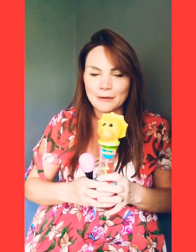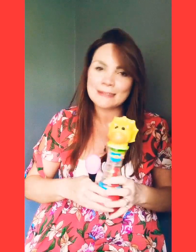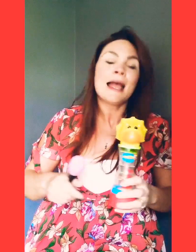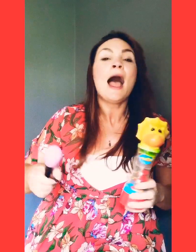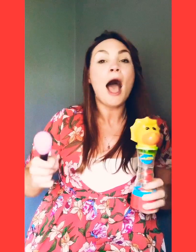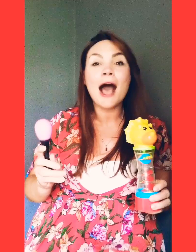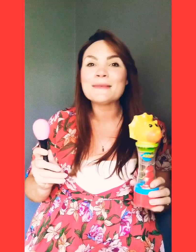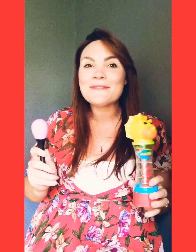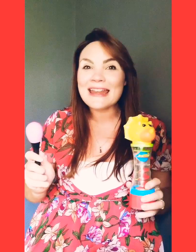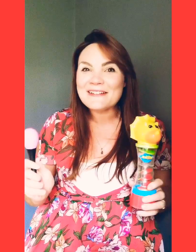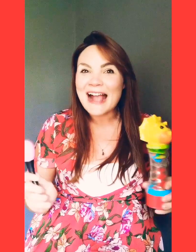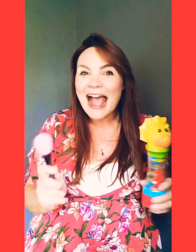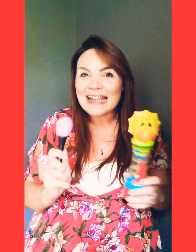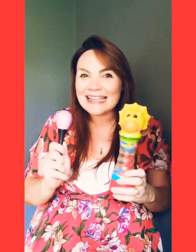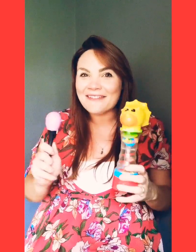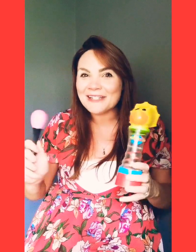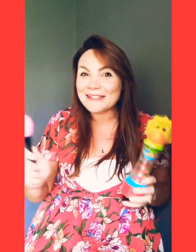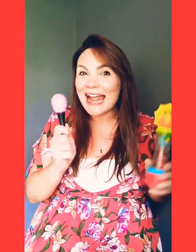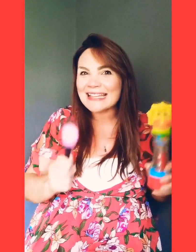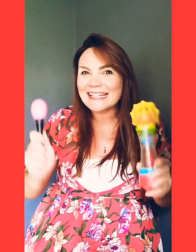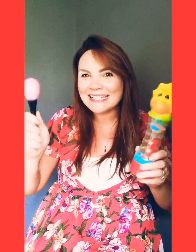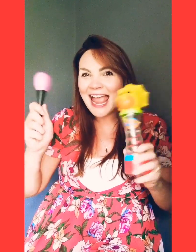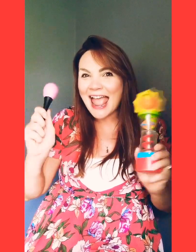goodness. Are we ready, you guys? Get ready to dance and shake.